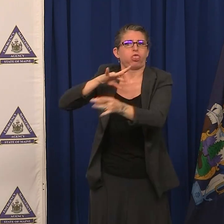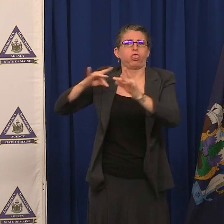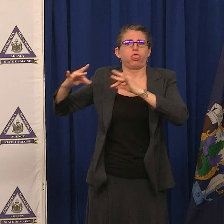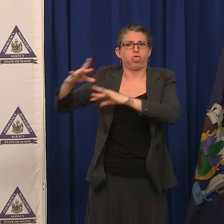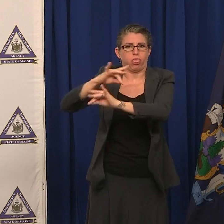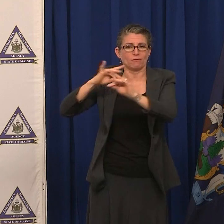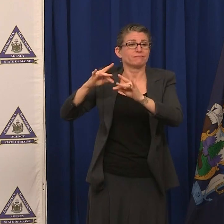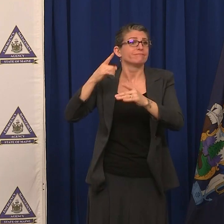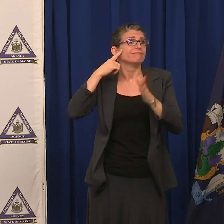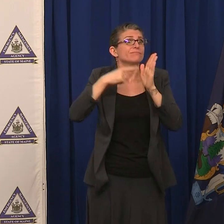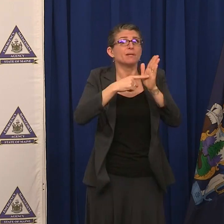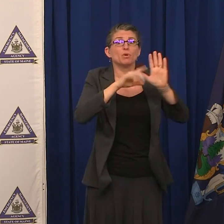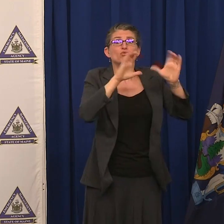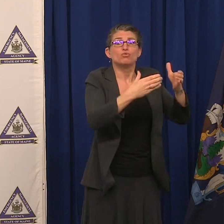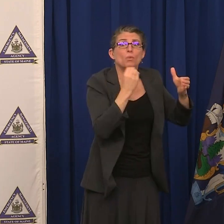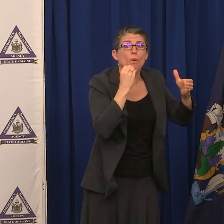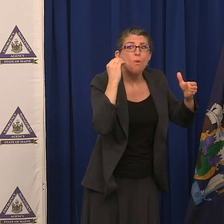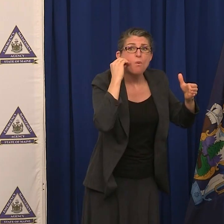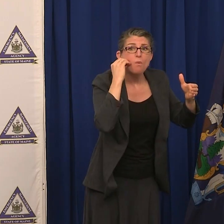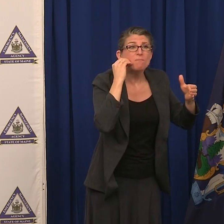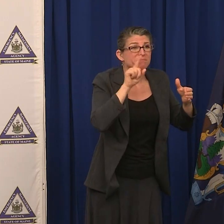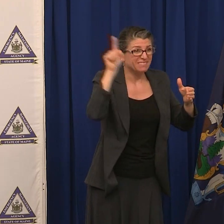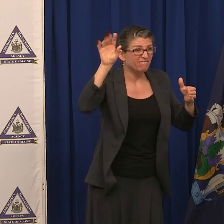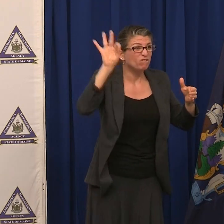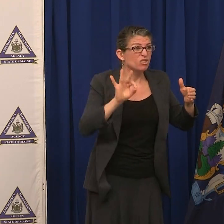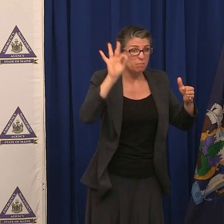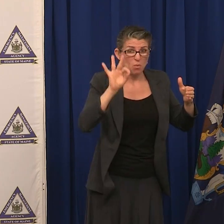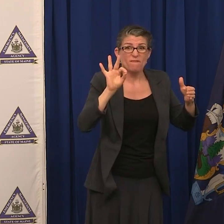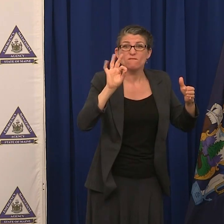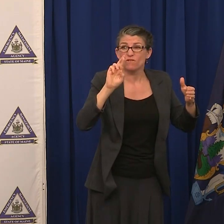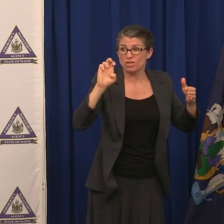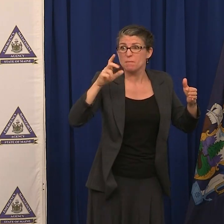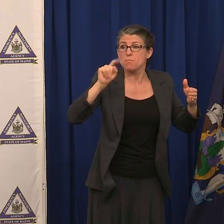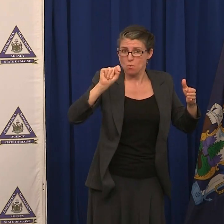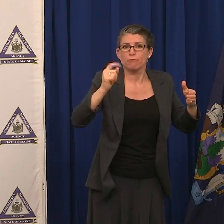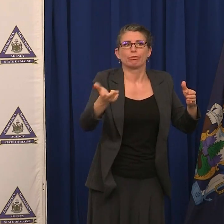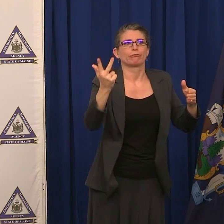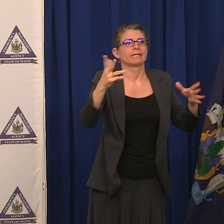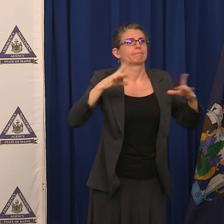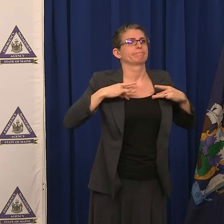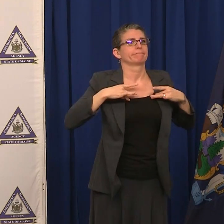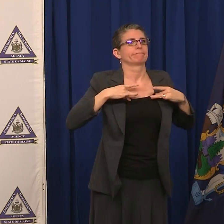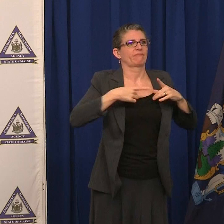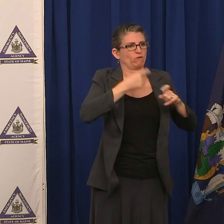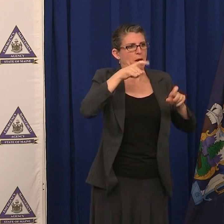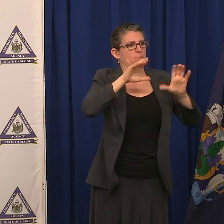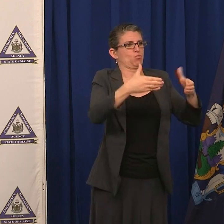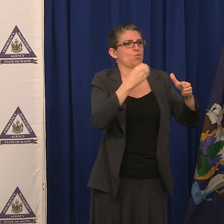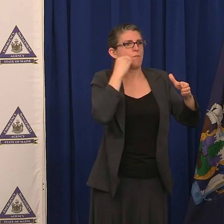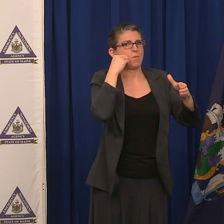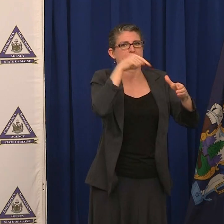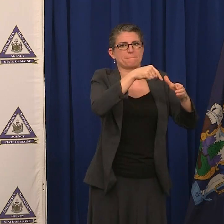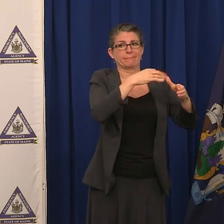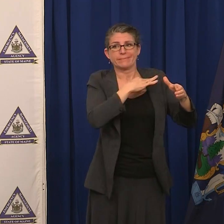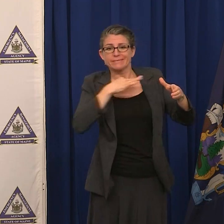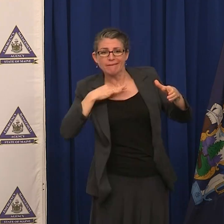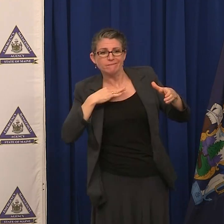Freeport, and then 3 single cases, one at another group home in